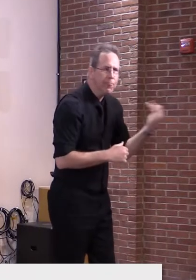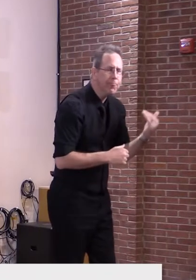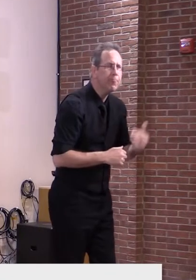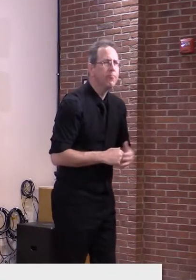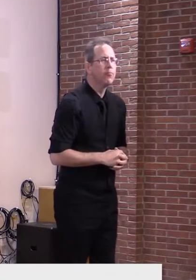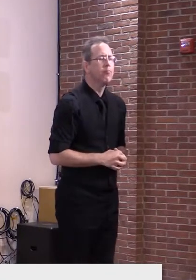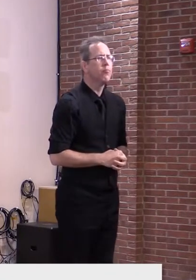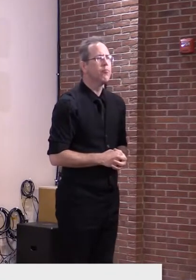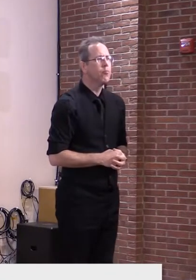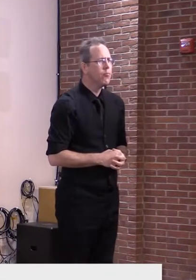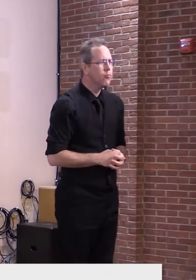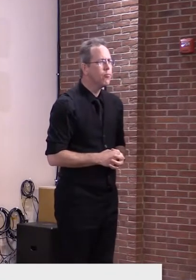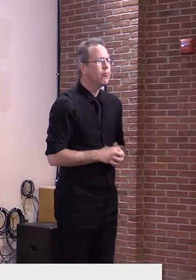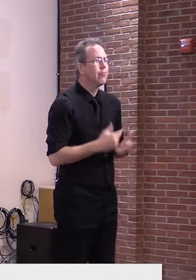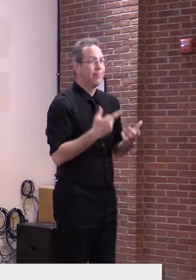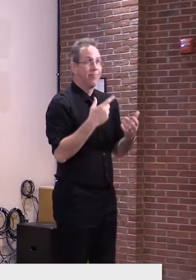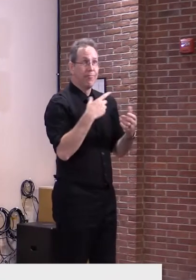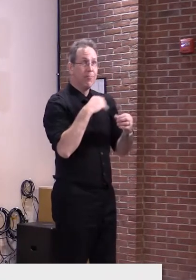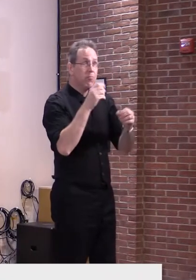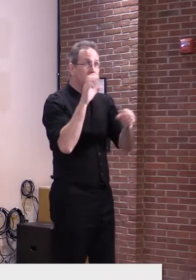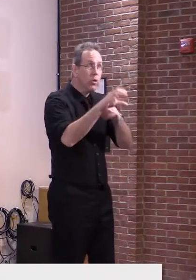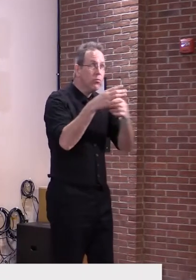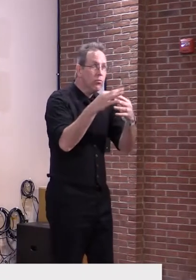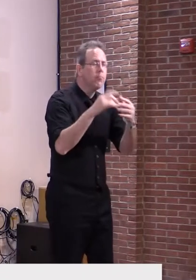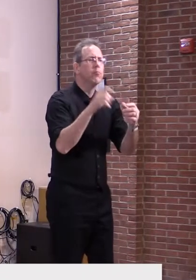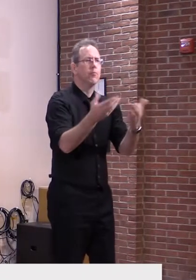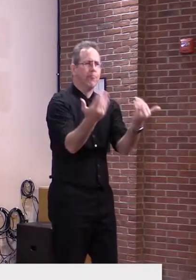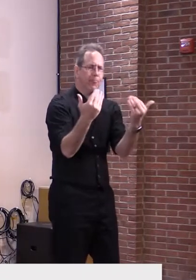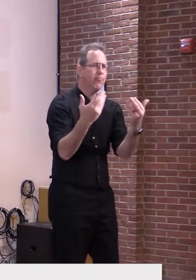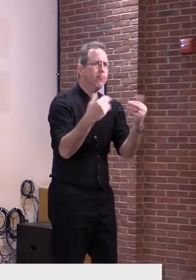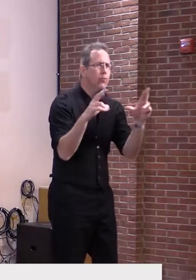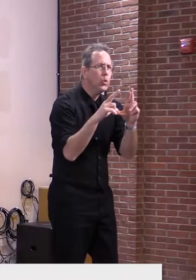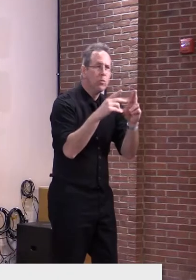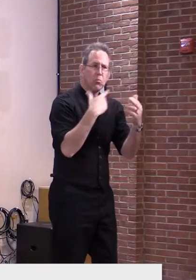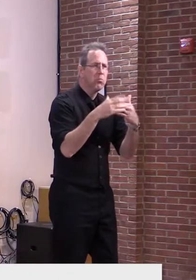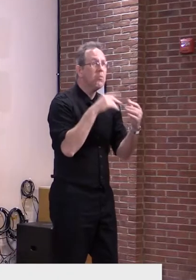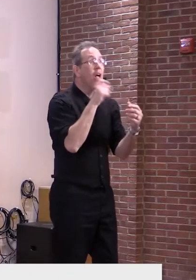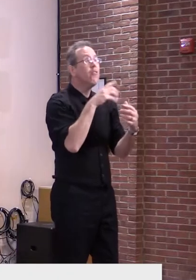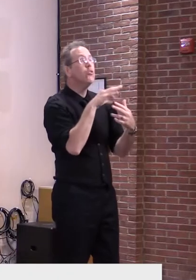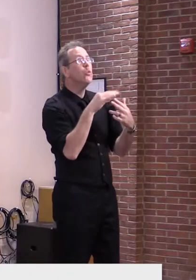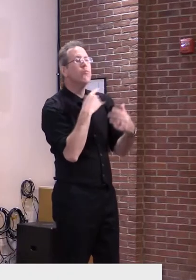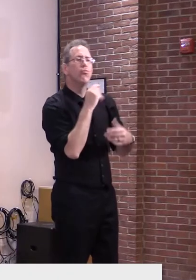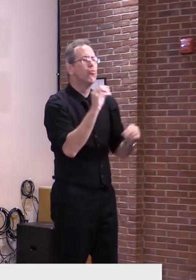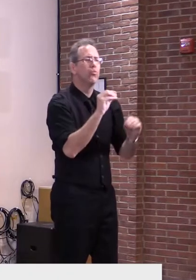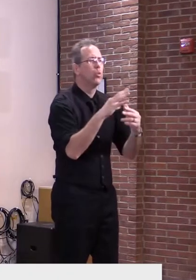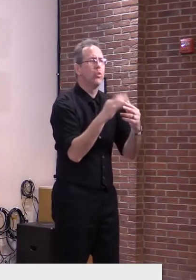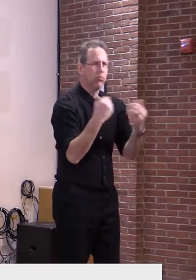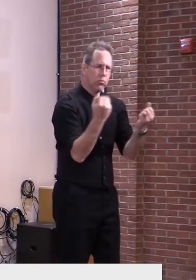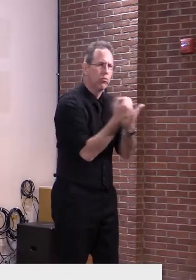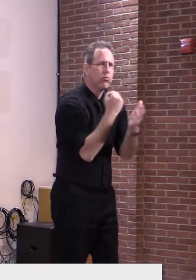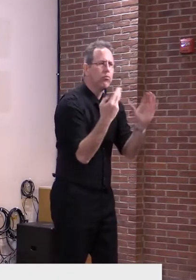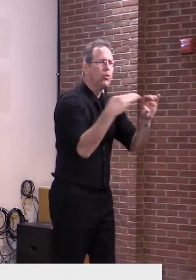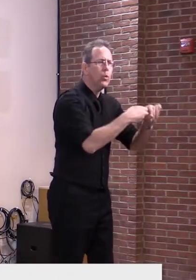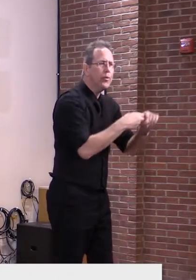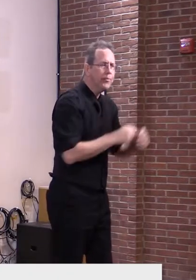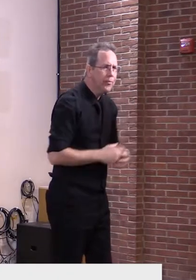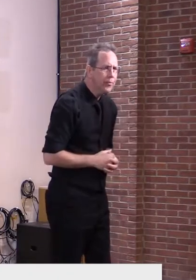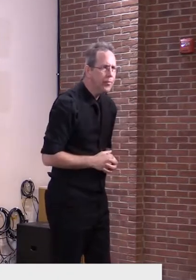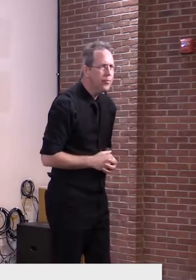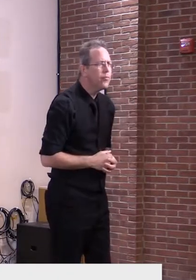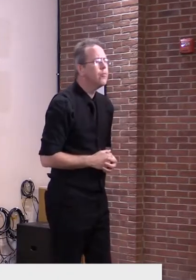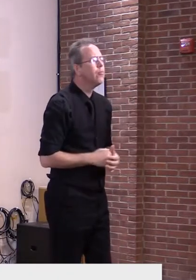they don't have a choice. That's required if you're a classified worker. And when you look at people coming